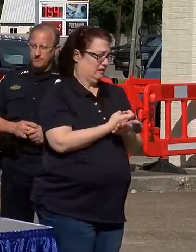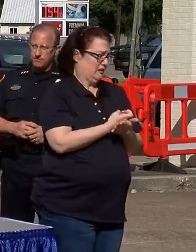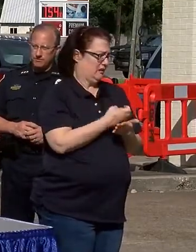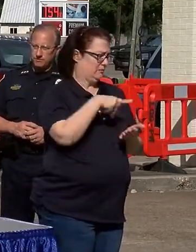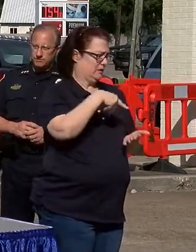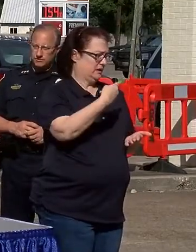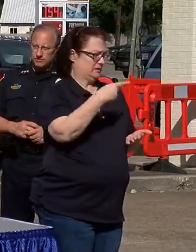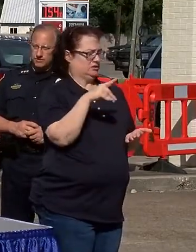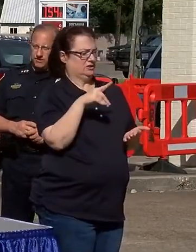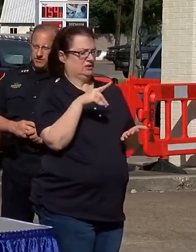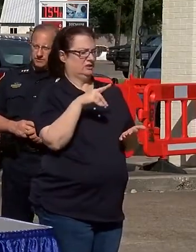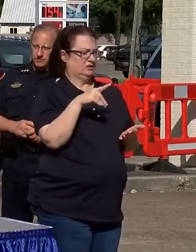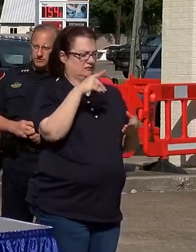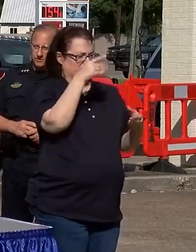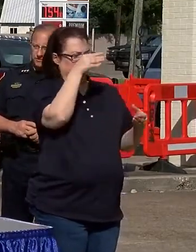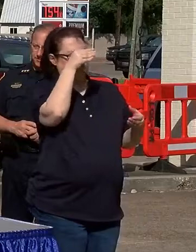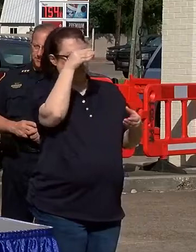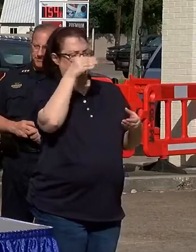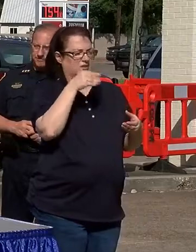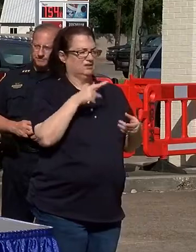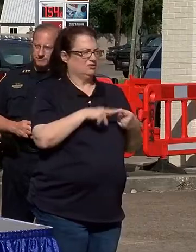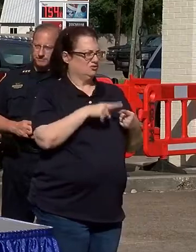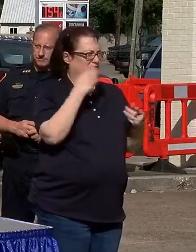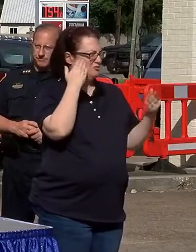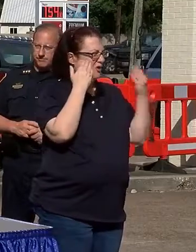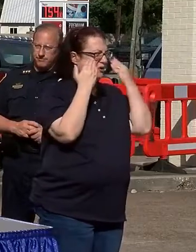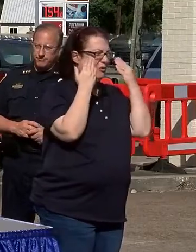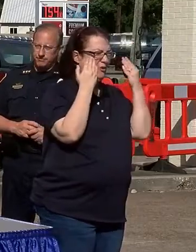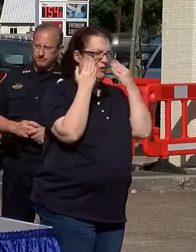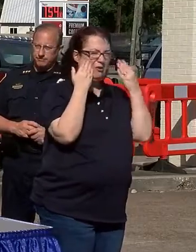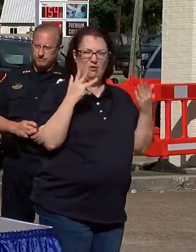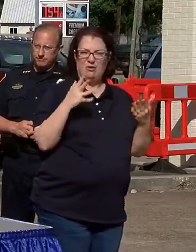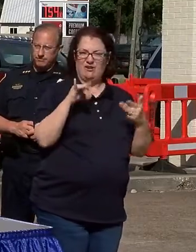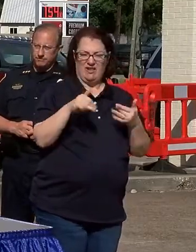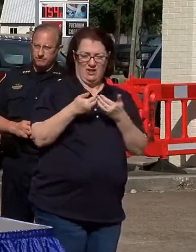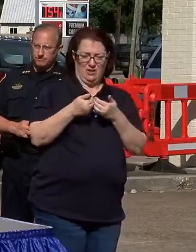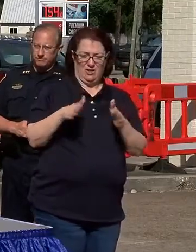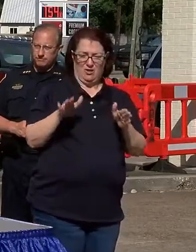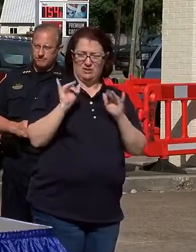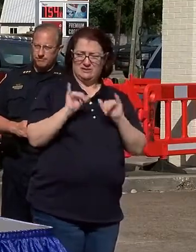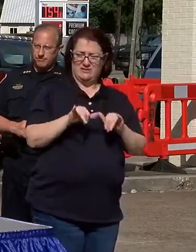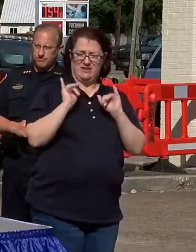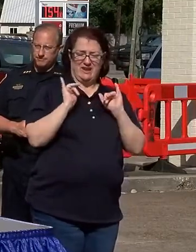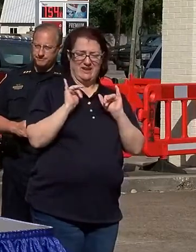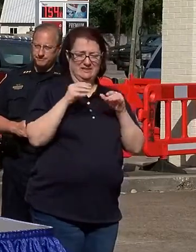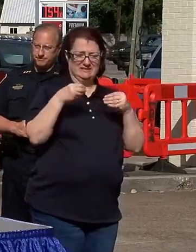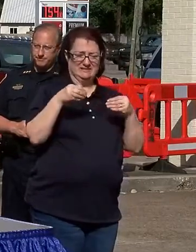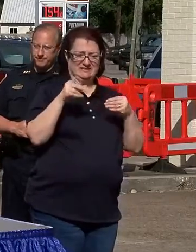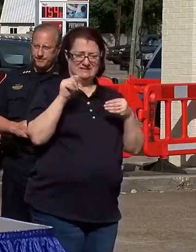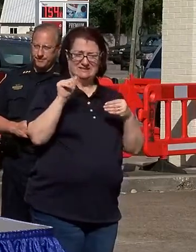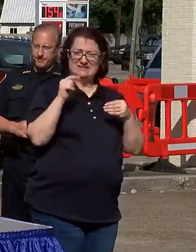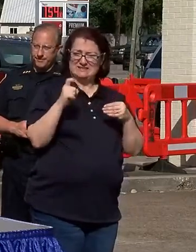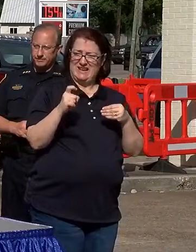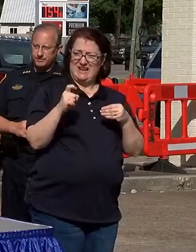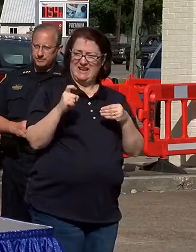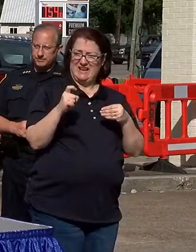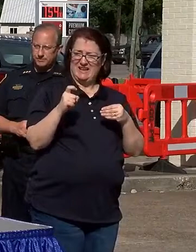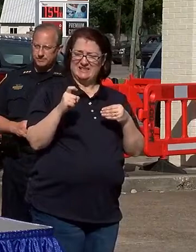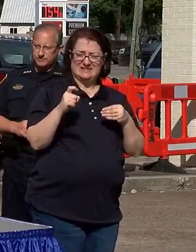economic PhD degree to say and to realize the lost sales revenue for the municipality of Lafayette and these